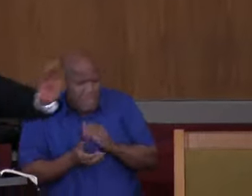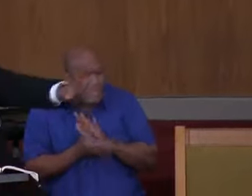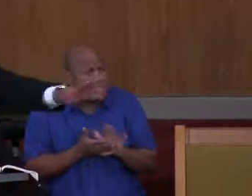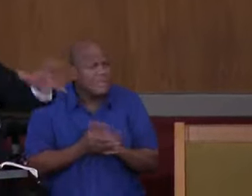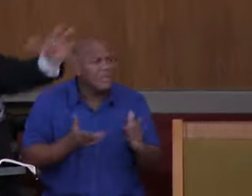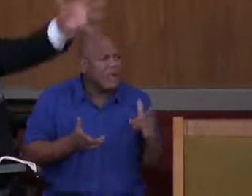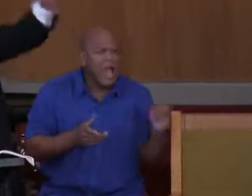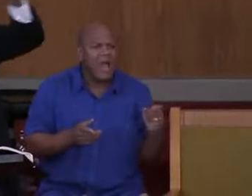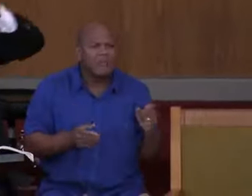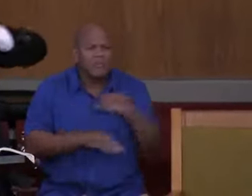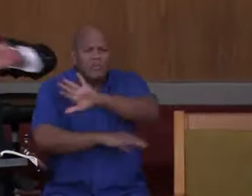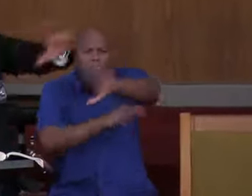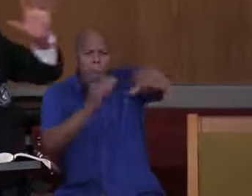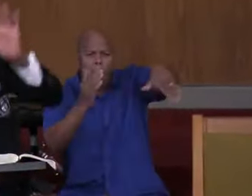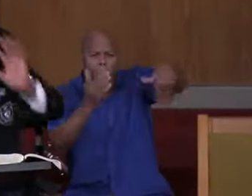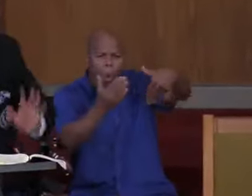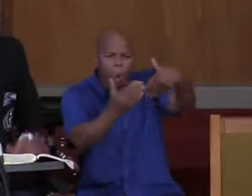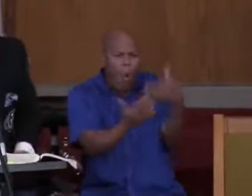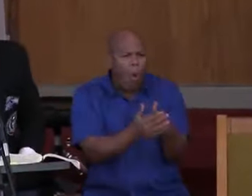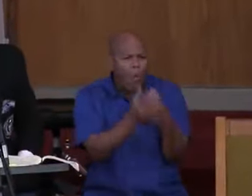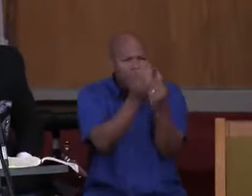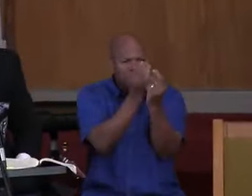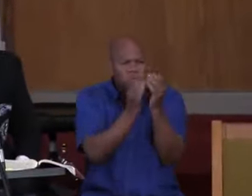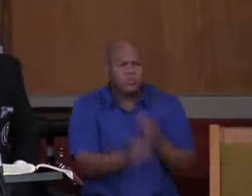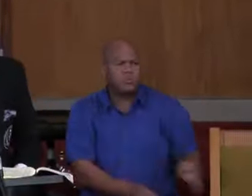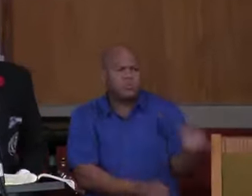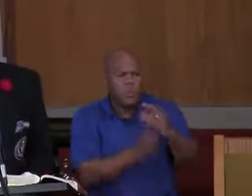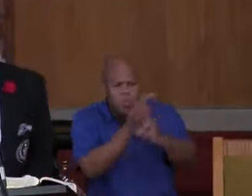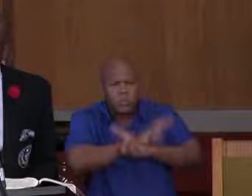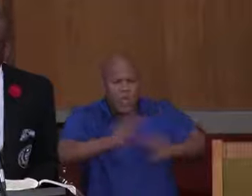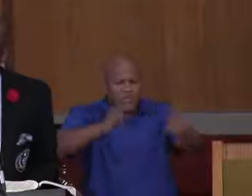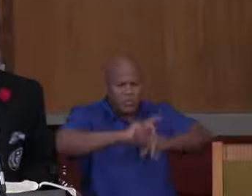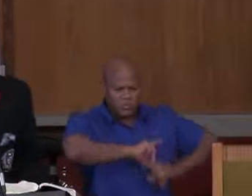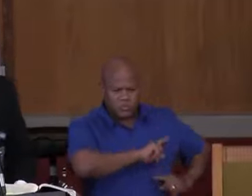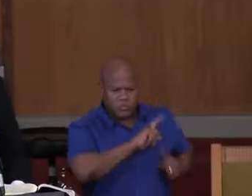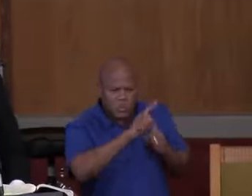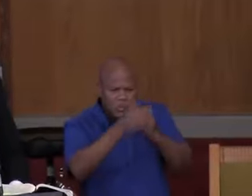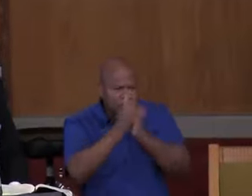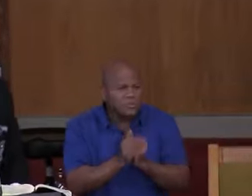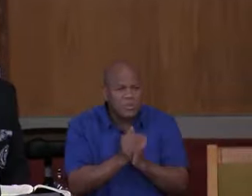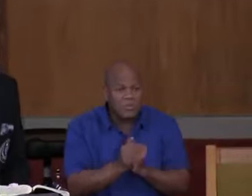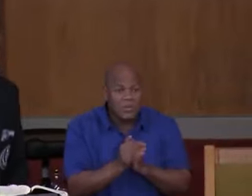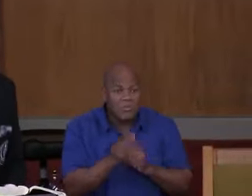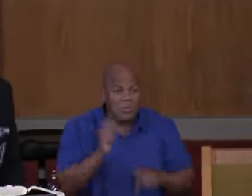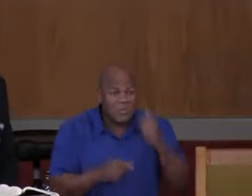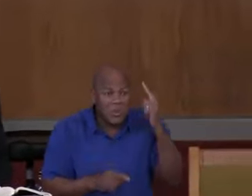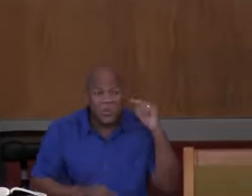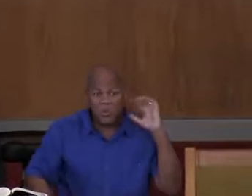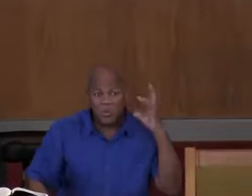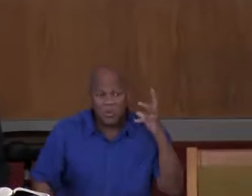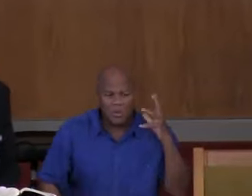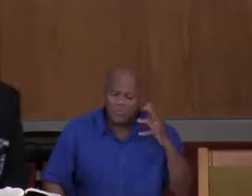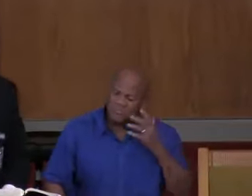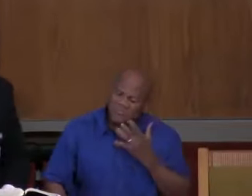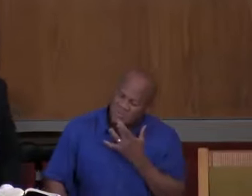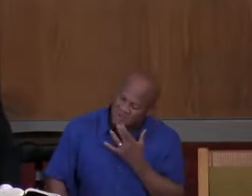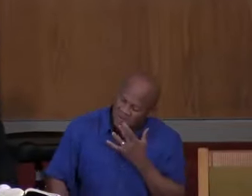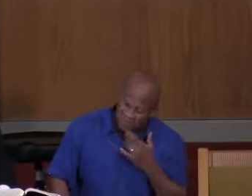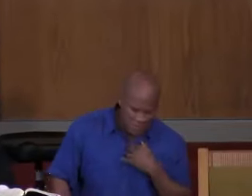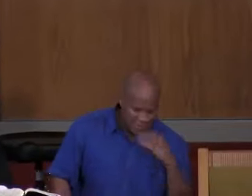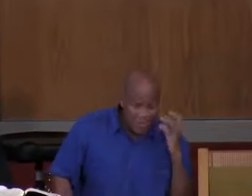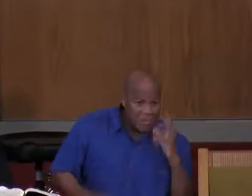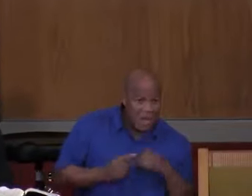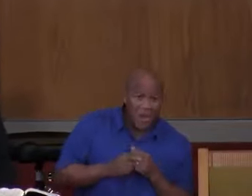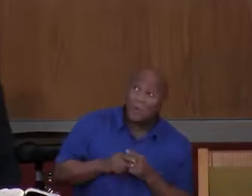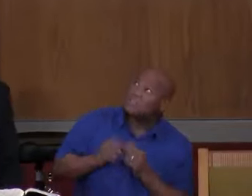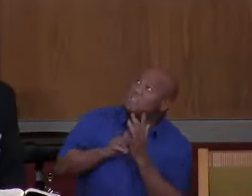saying? You got to get your whole spirit ready to worship. And I know people think you crazy, but I'd rather be crazy about Jesus than the rest of this